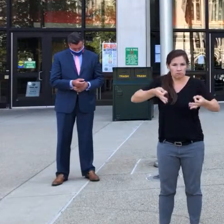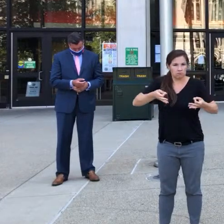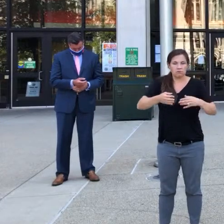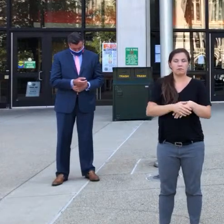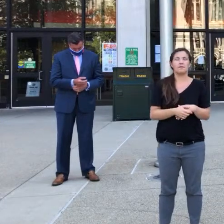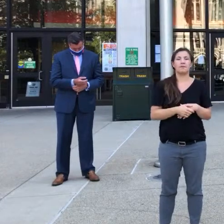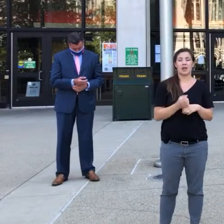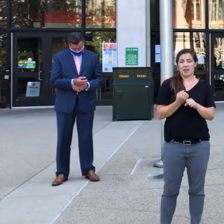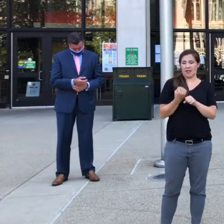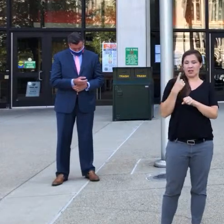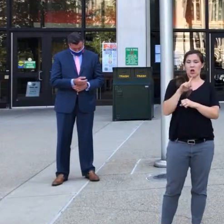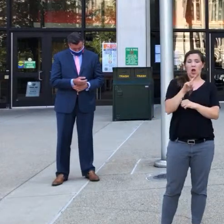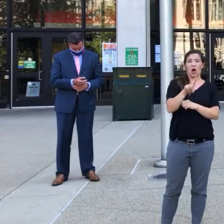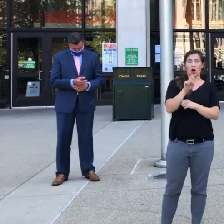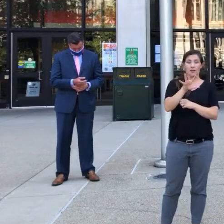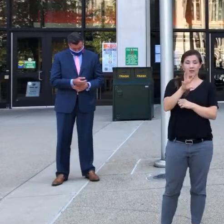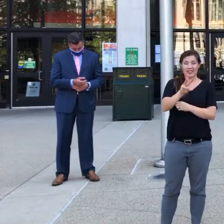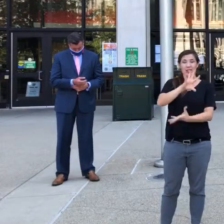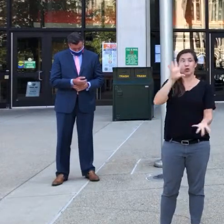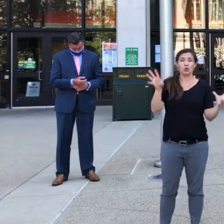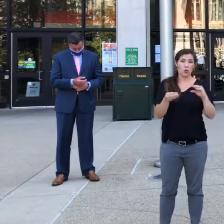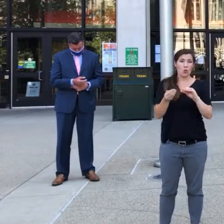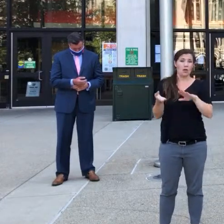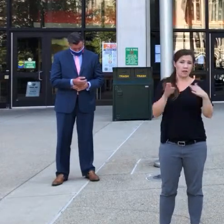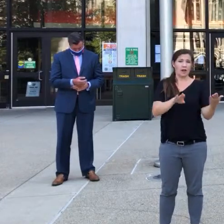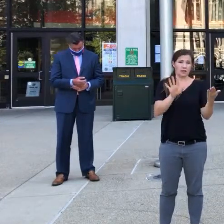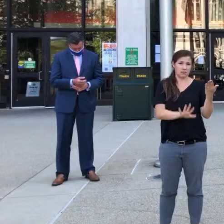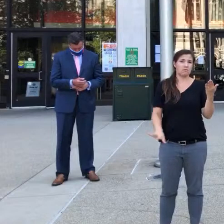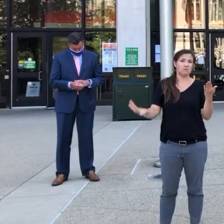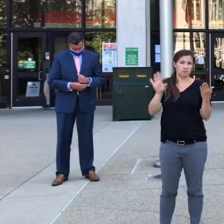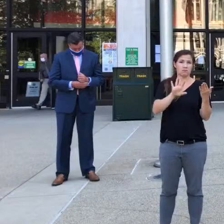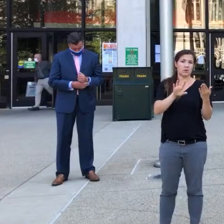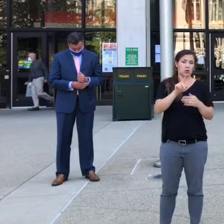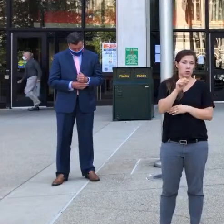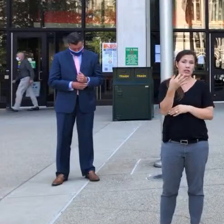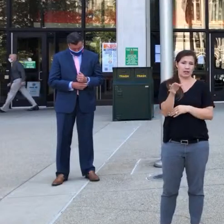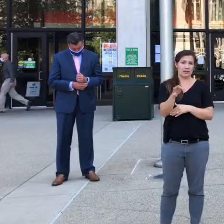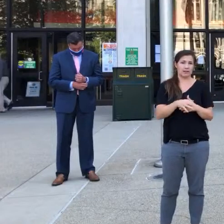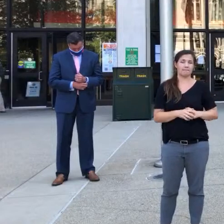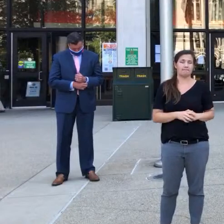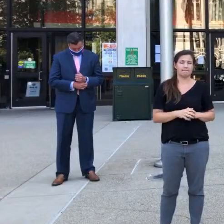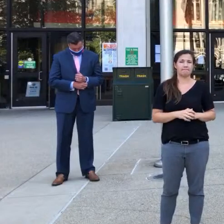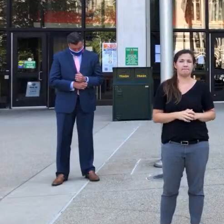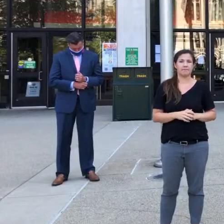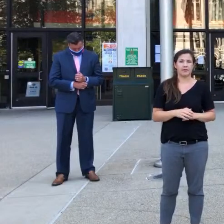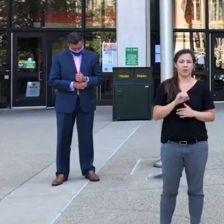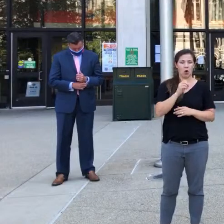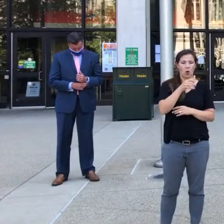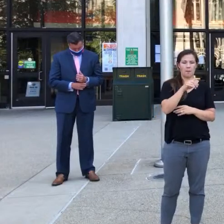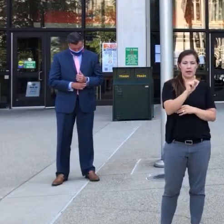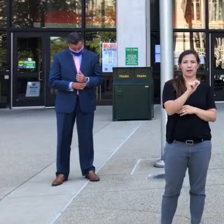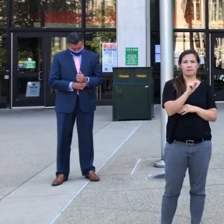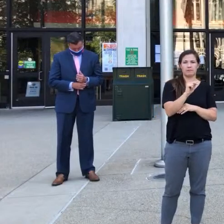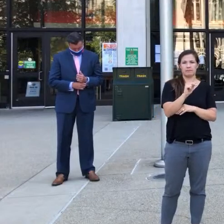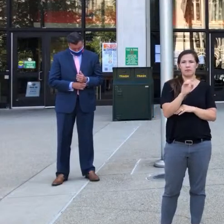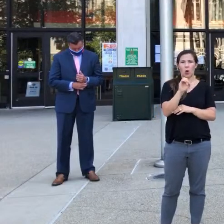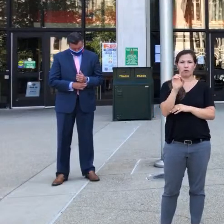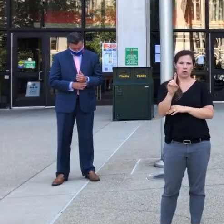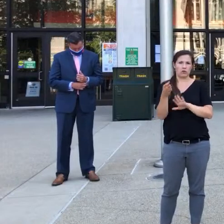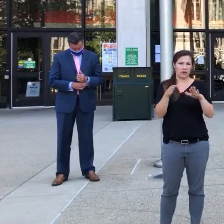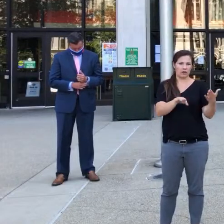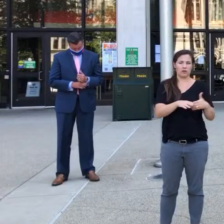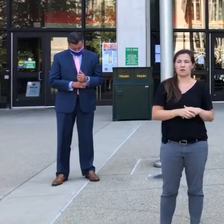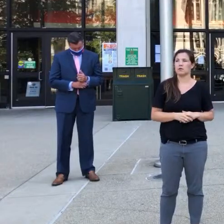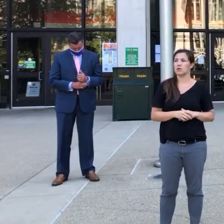had 156 total deaths through all of 2019 for opiate overdose deaths. So